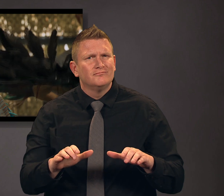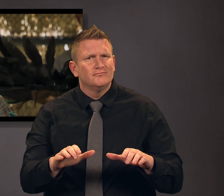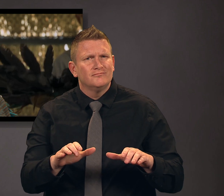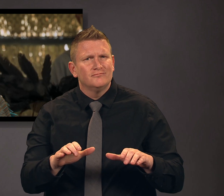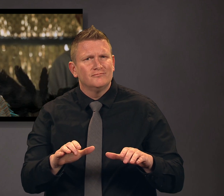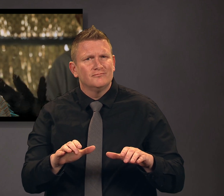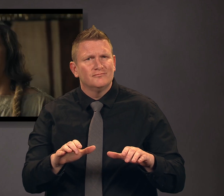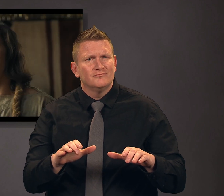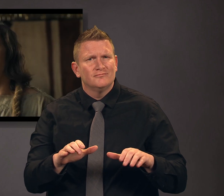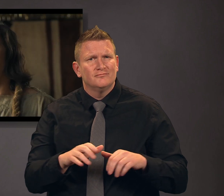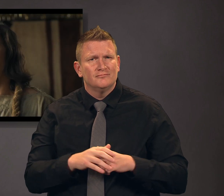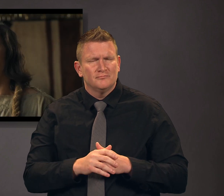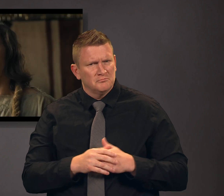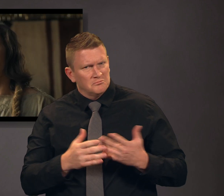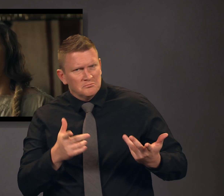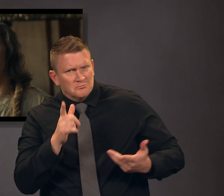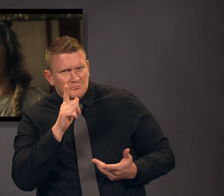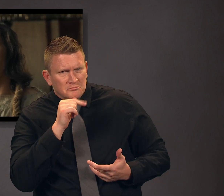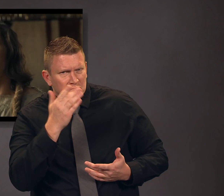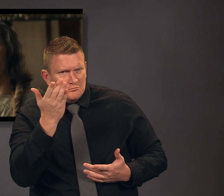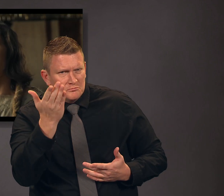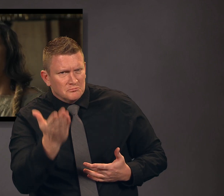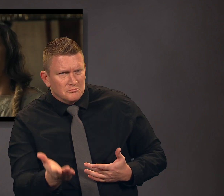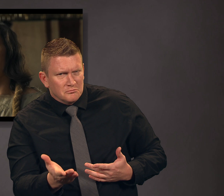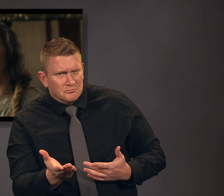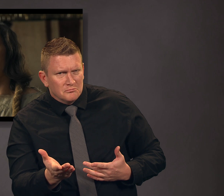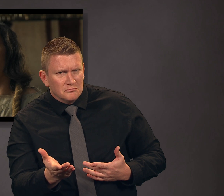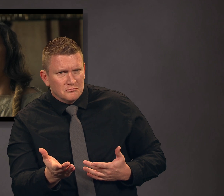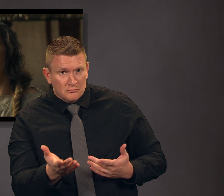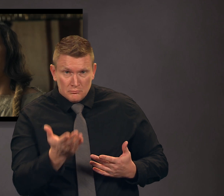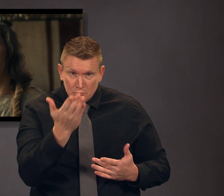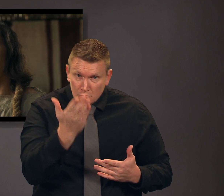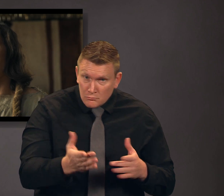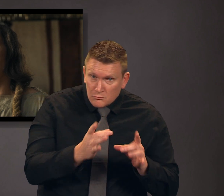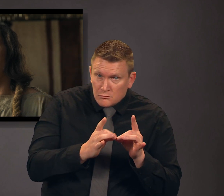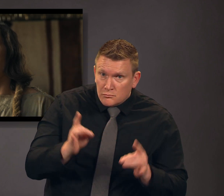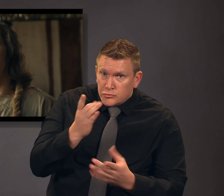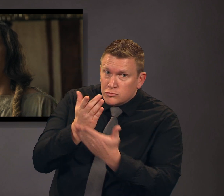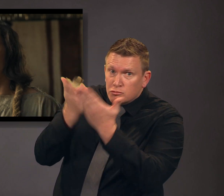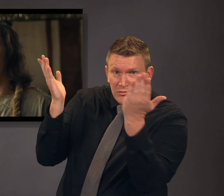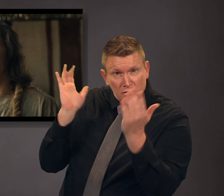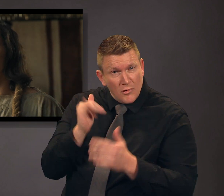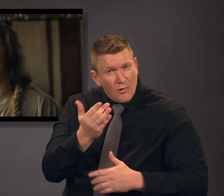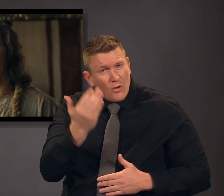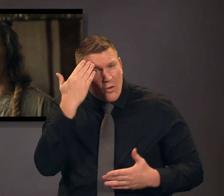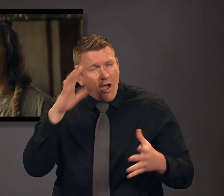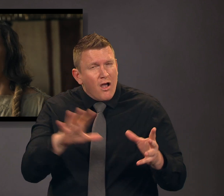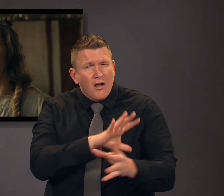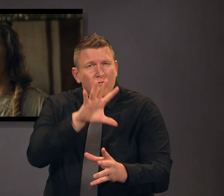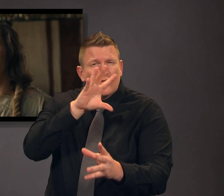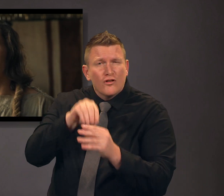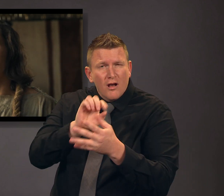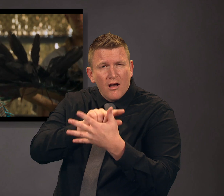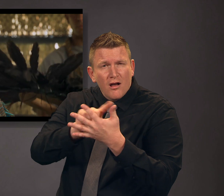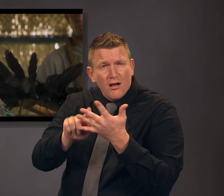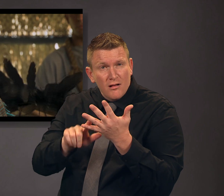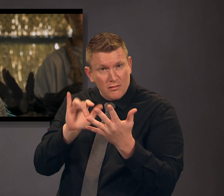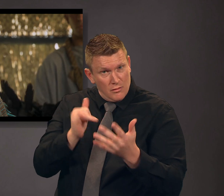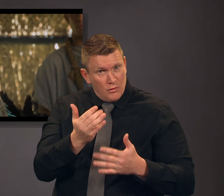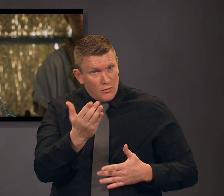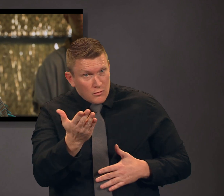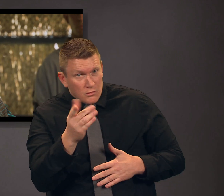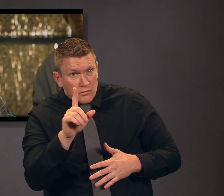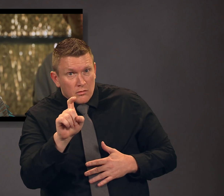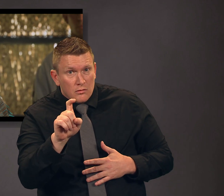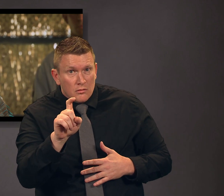Who art thou? Art thou that great spirit who knows all things? I am not. Then how knowest